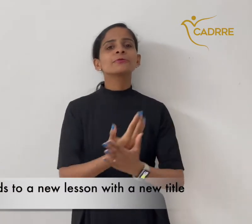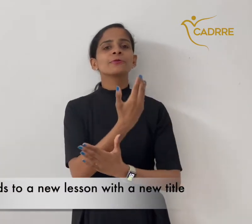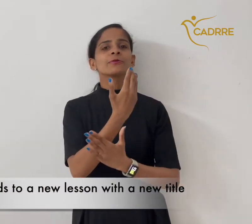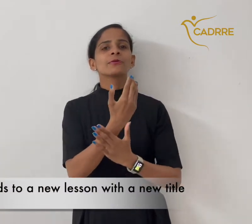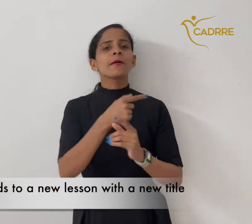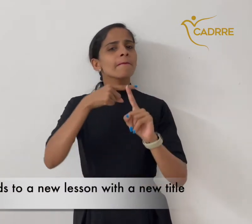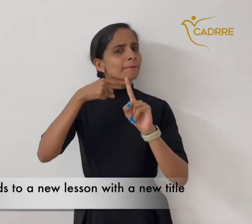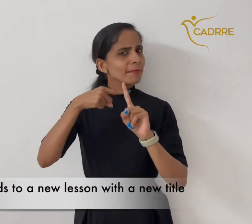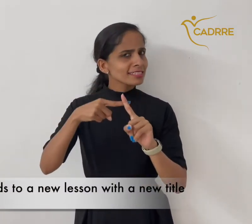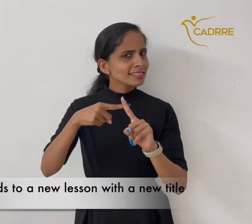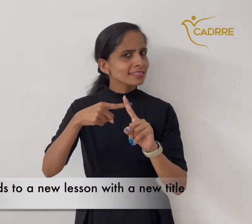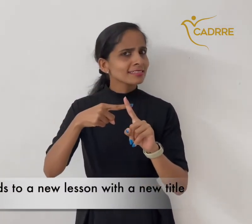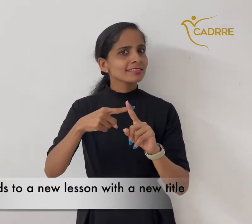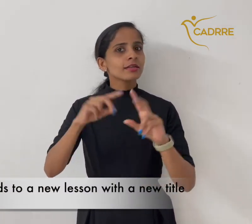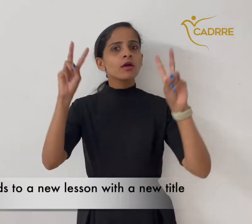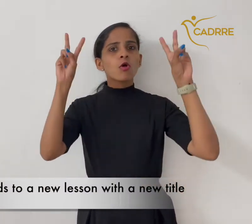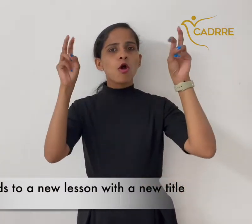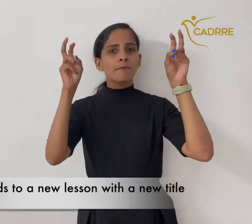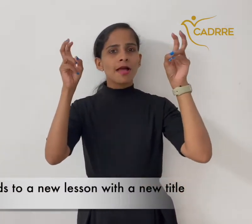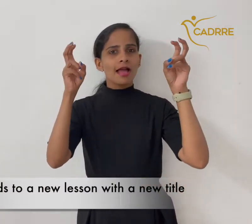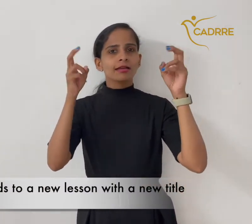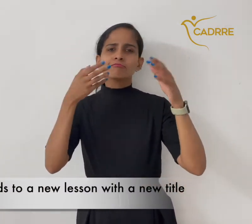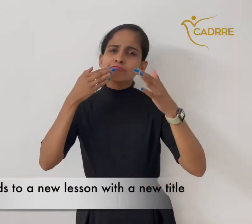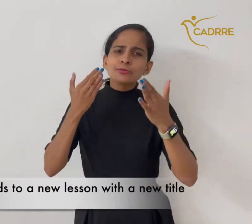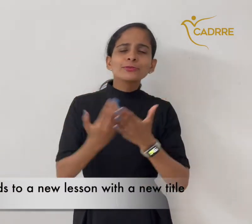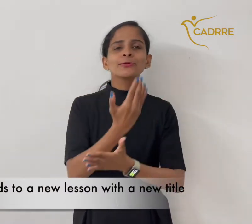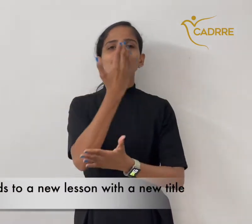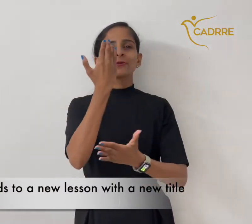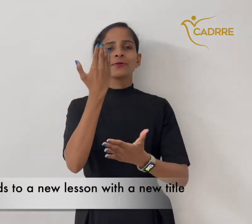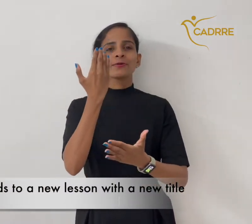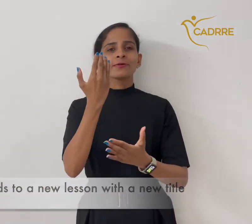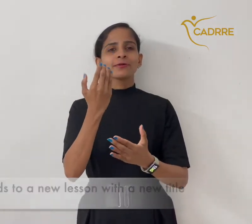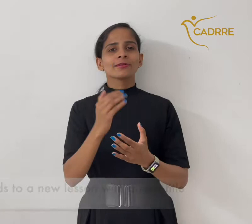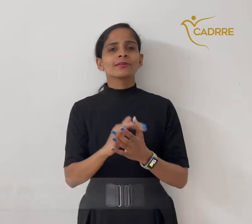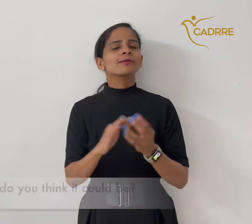Welcome, friends, to a new lesson with a new title.